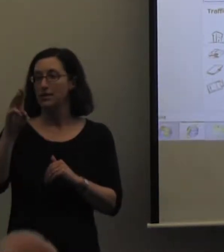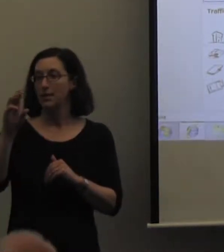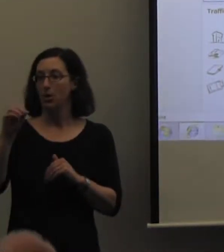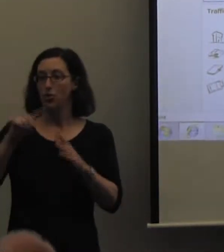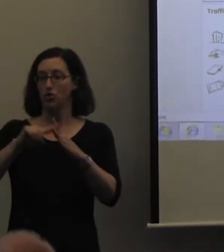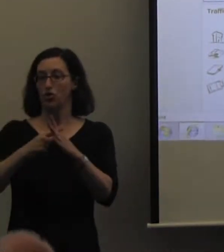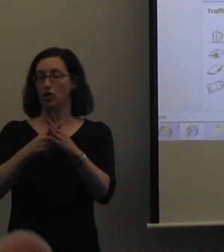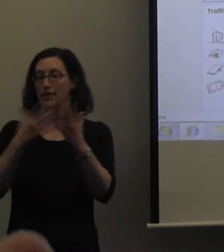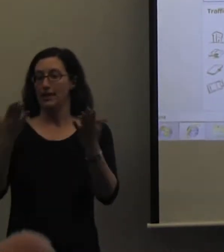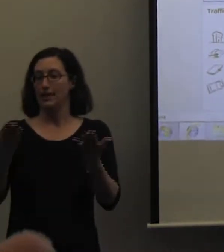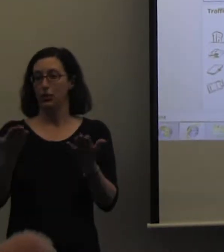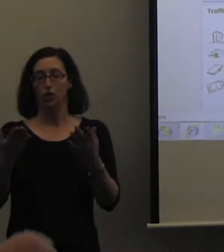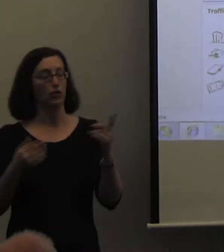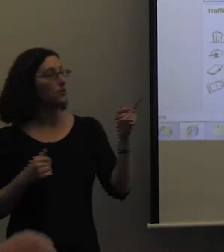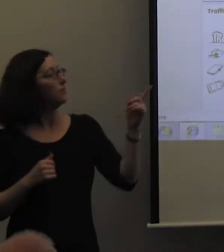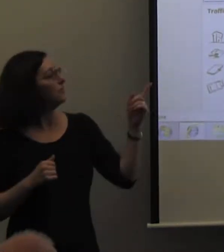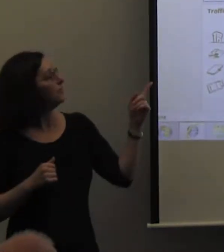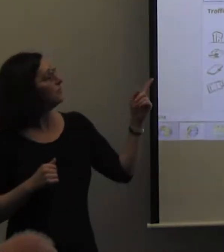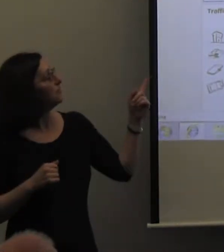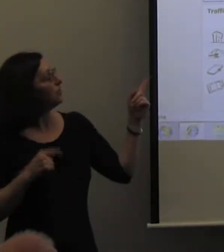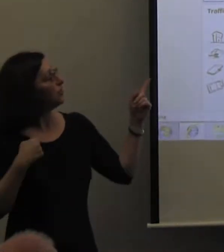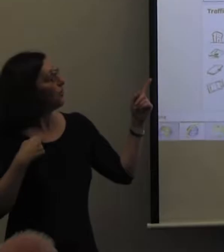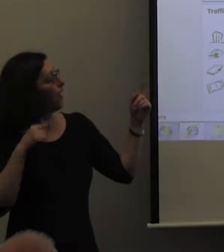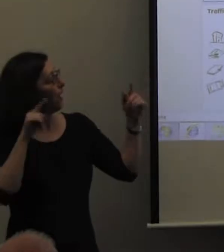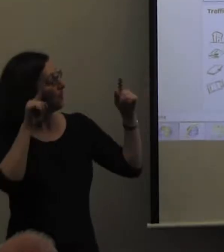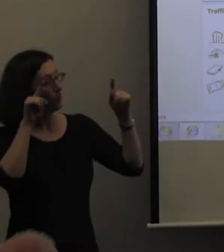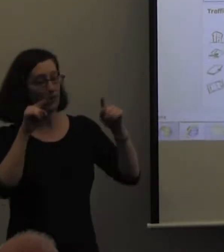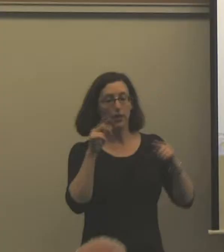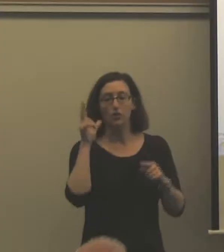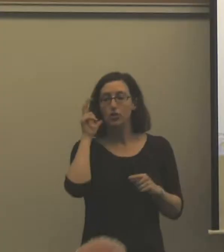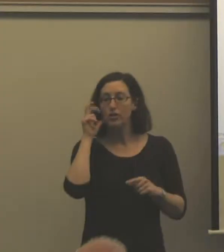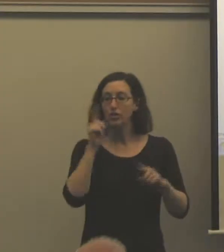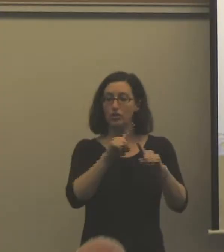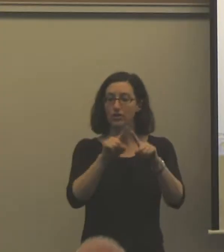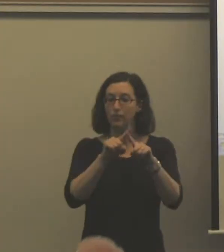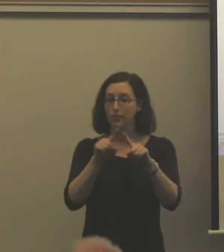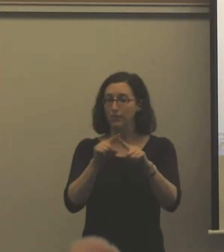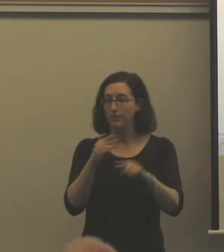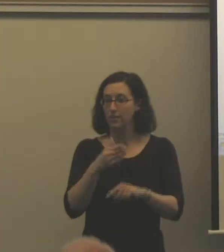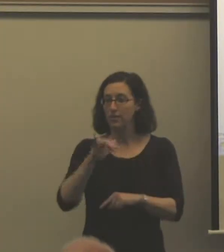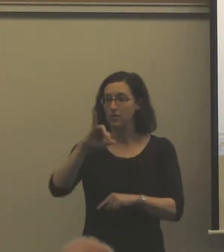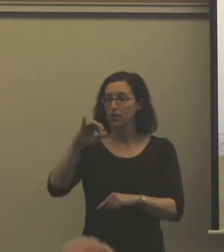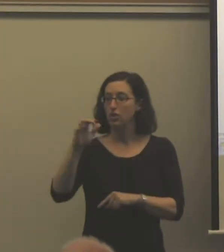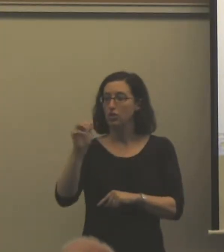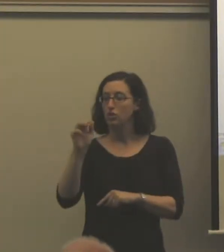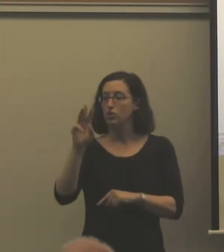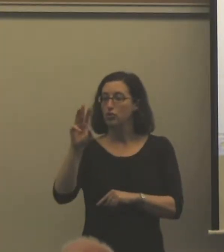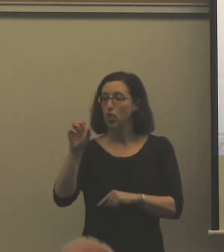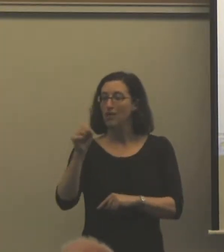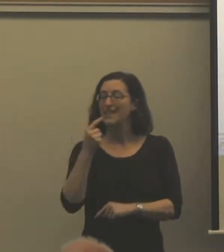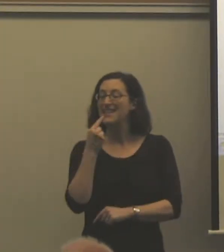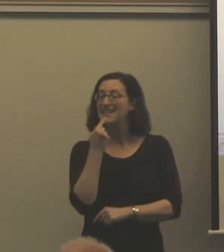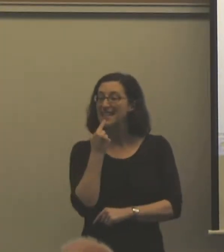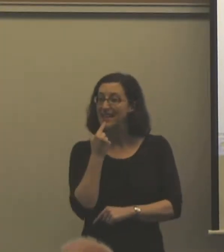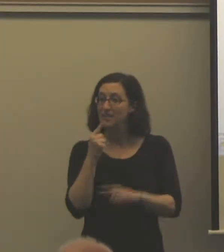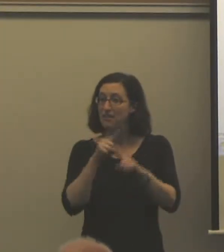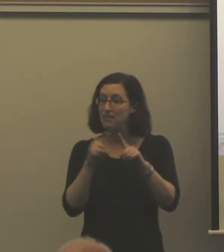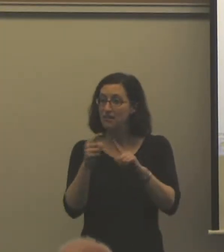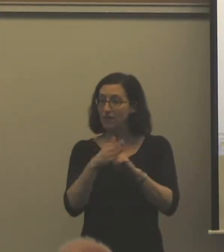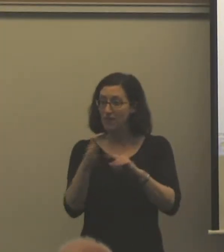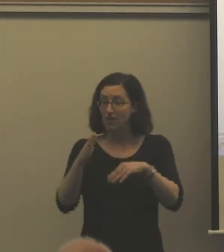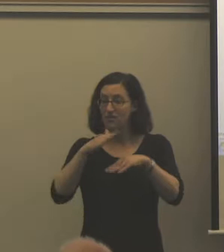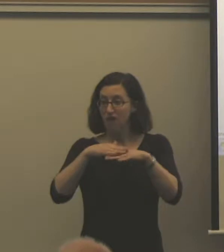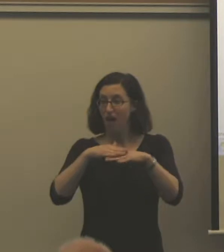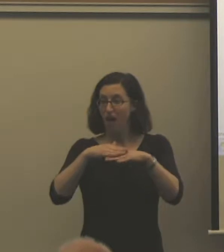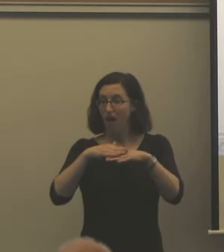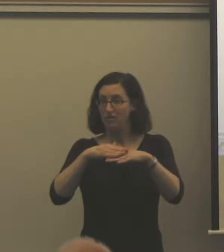Demo starts here. Okay, and as I arrow down, you're going to hear different things. JAWS will speak a bunch of things on the screen